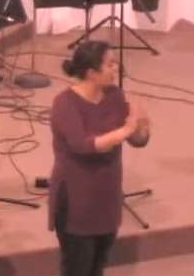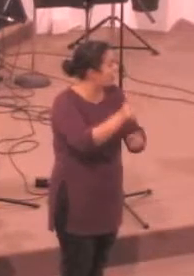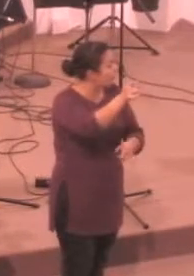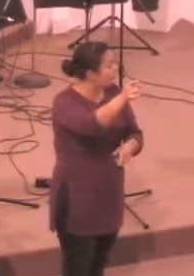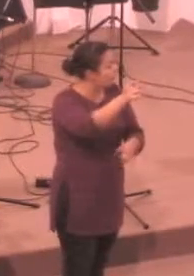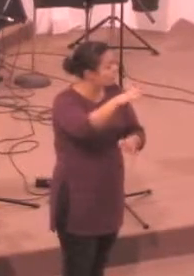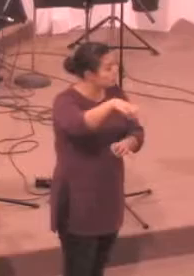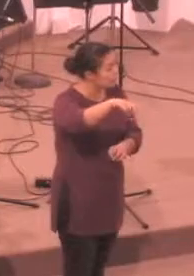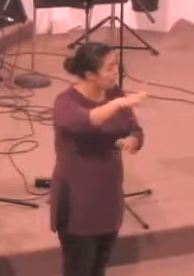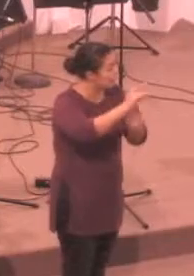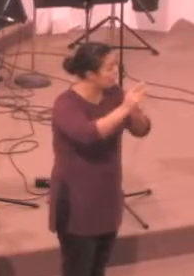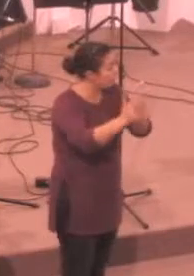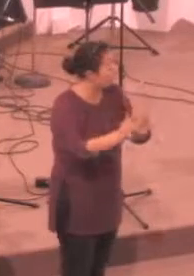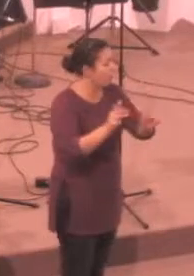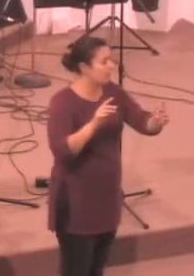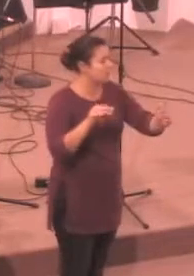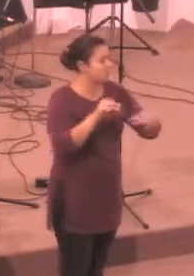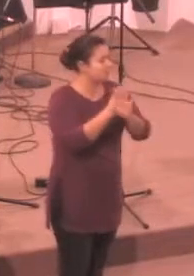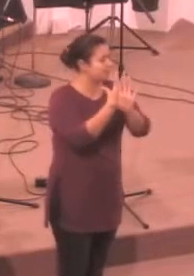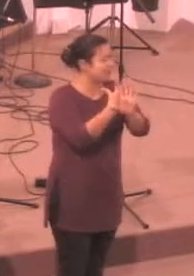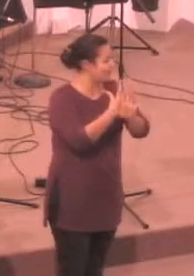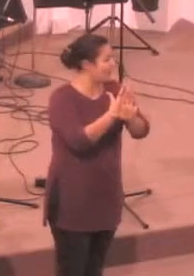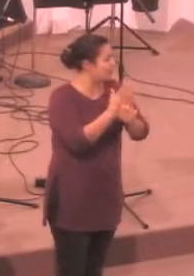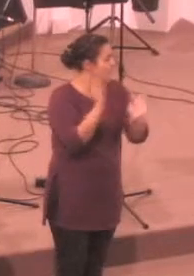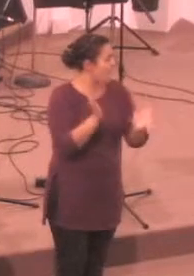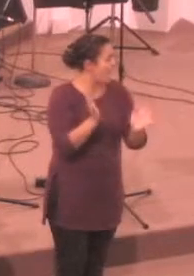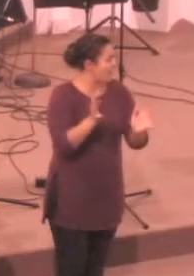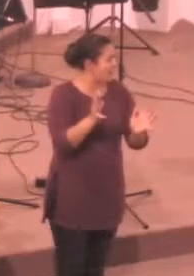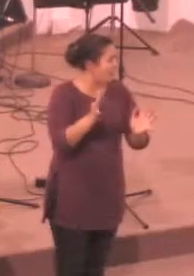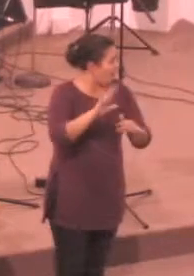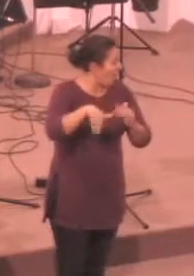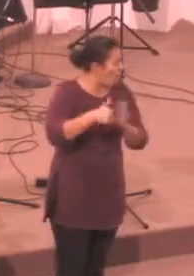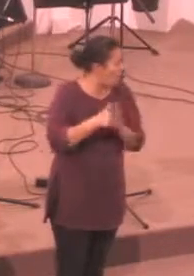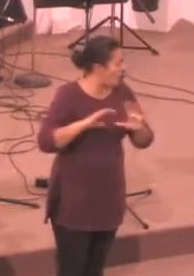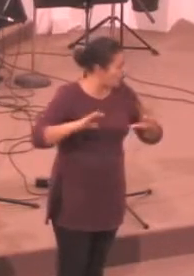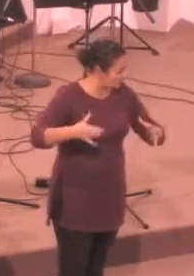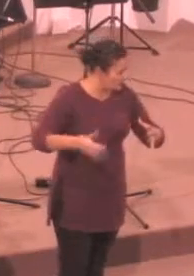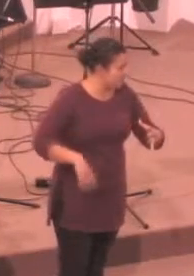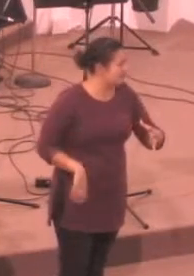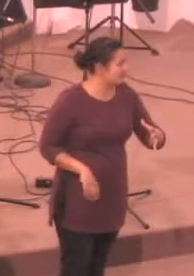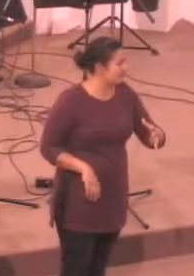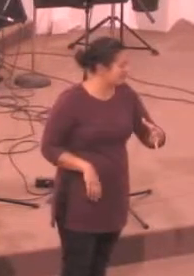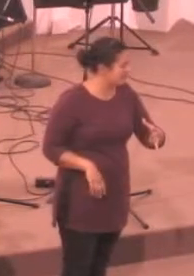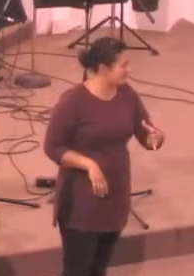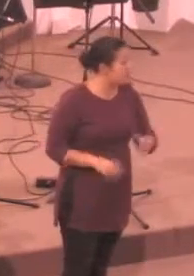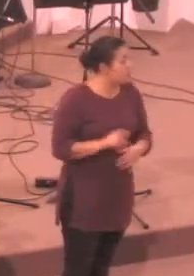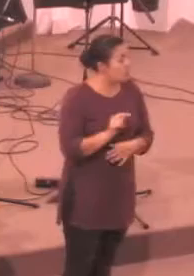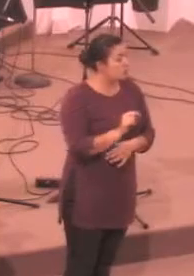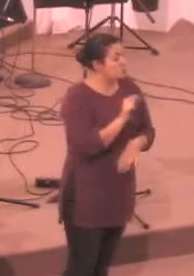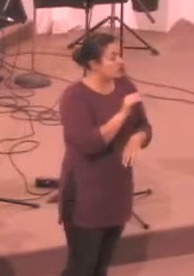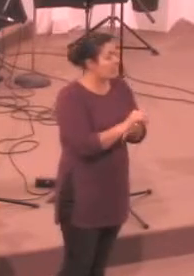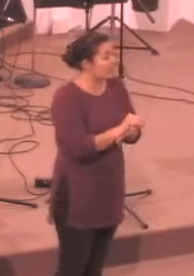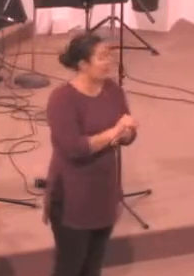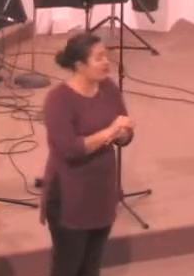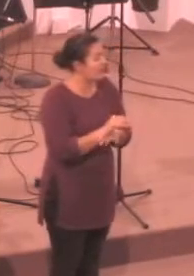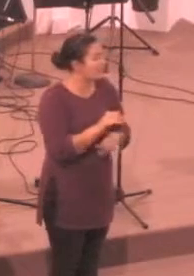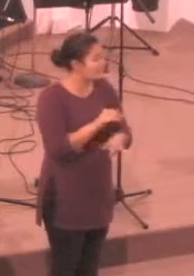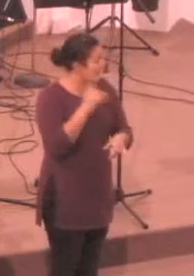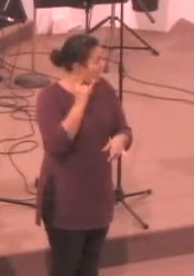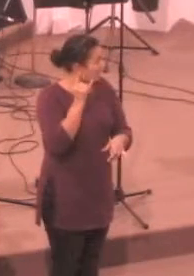so just some really good stuff. Got to hang out with Iceman and his men's group on Tuesday night, and he's